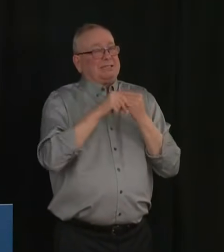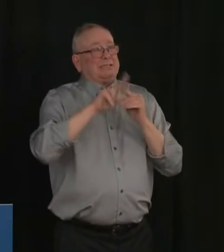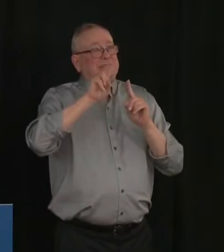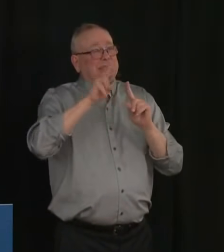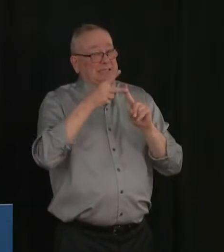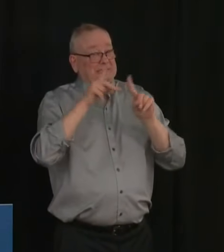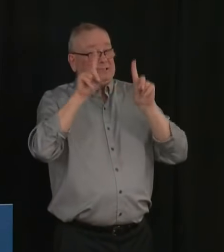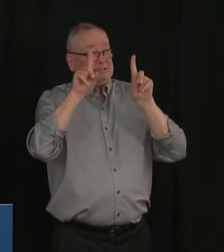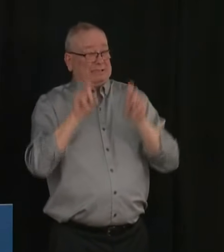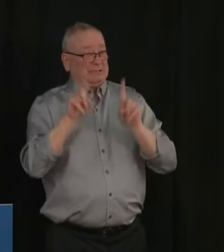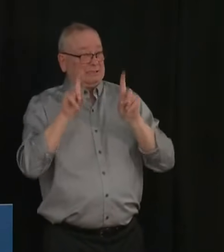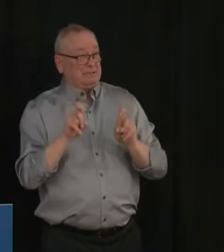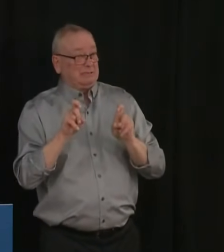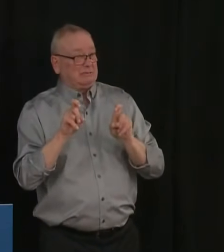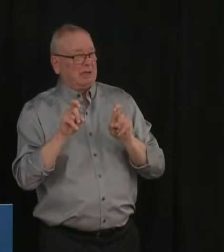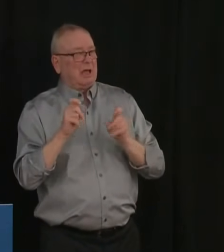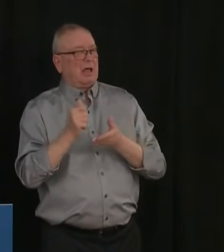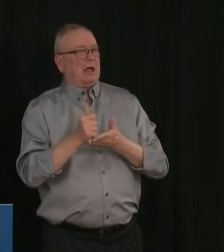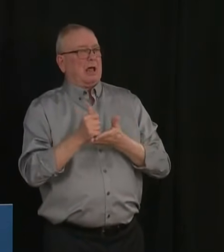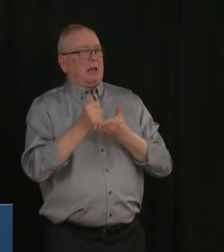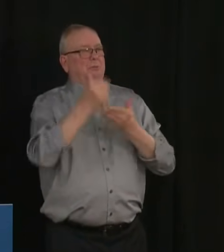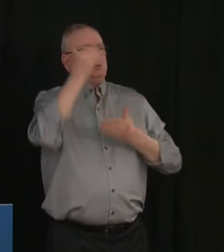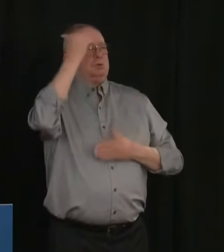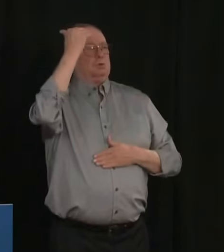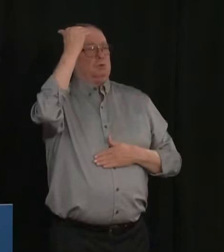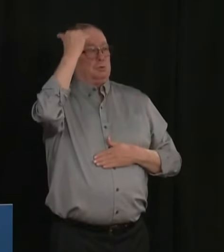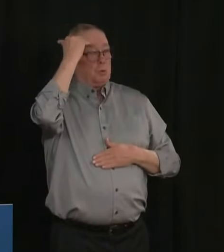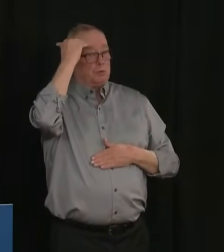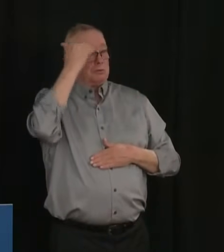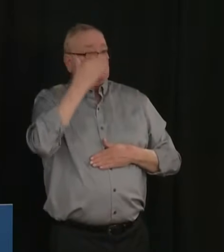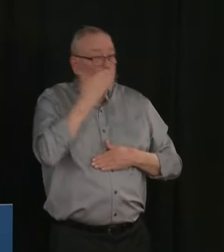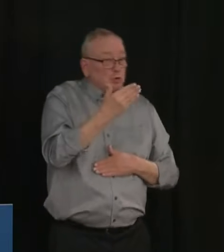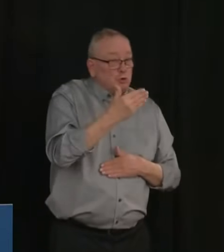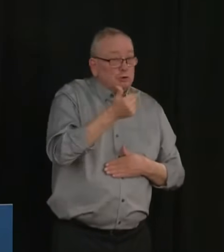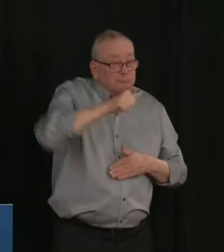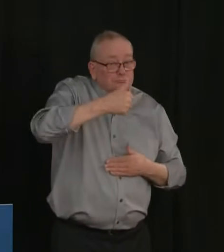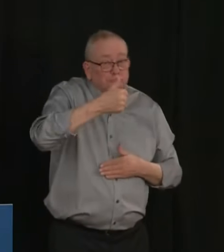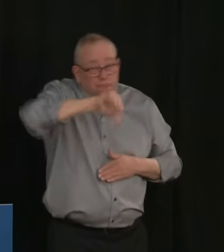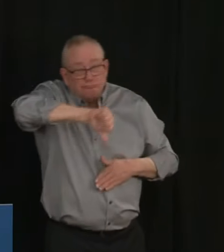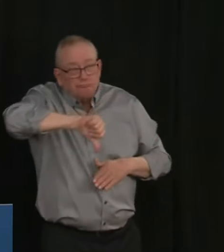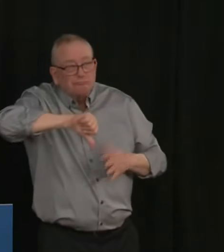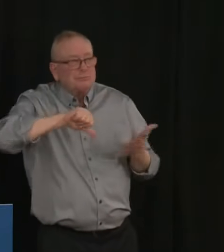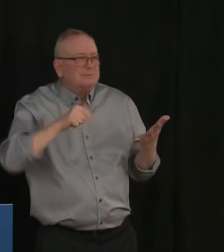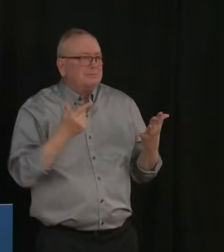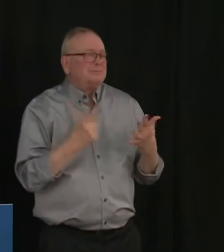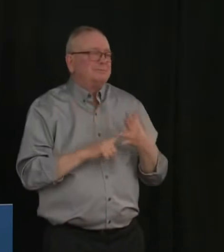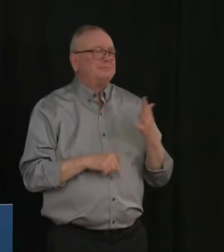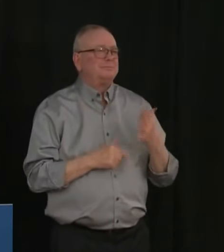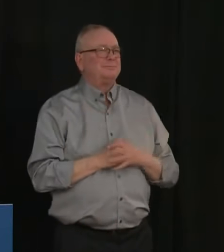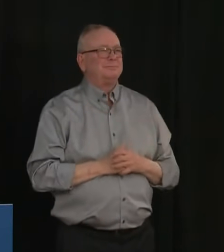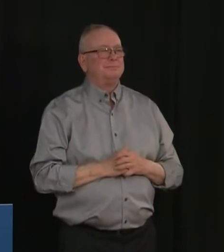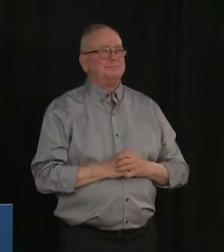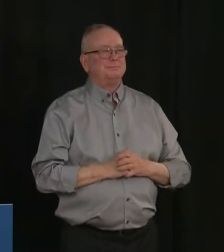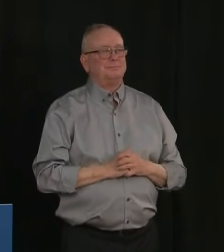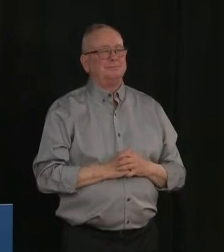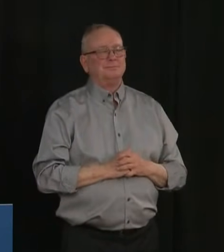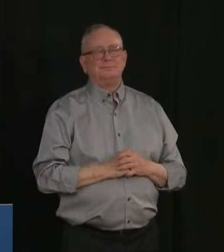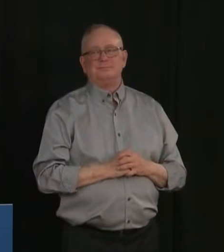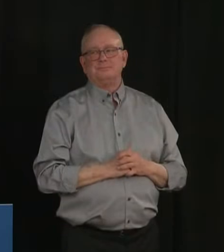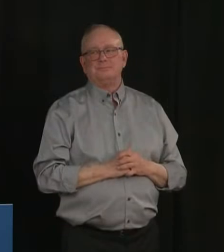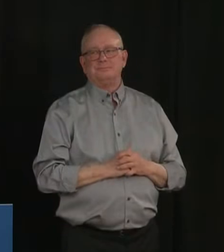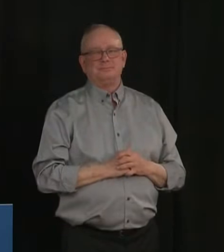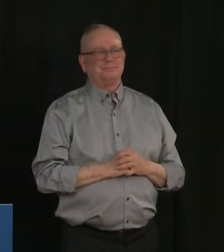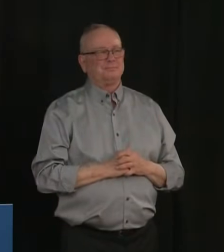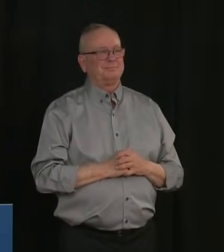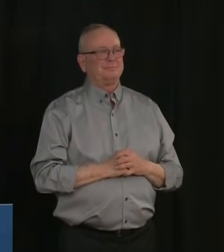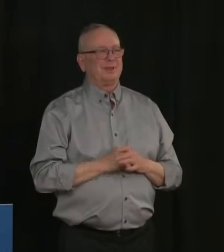others. So that double test helps us with an additional layer of security around all close contacts of, again, all of our cases from today going